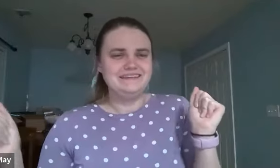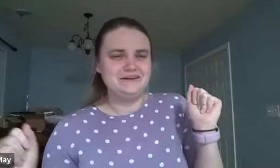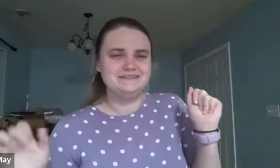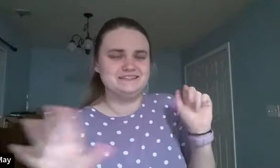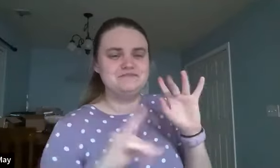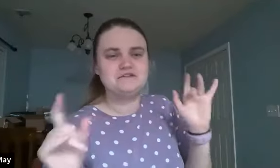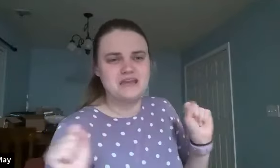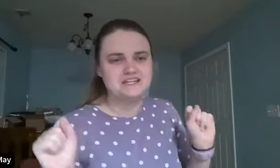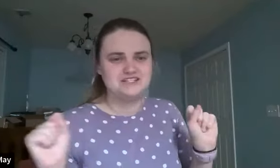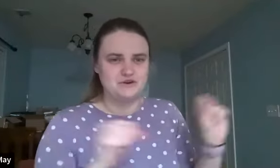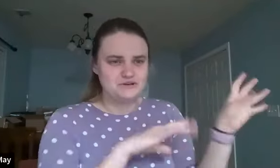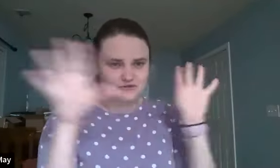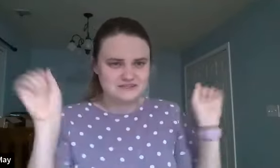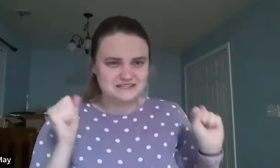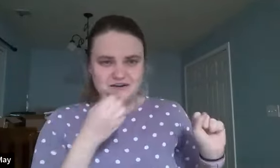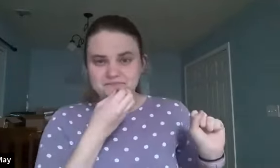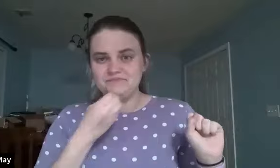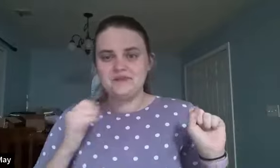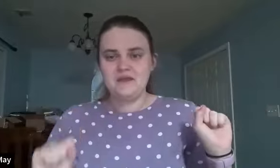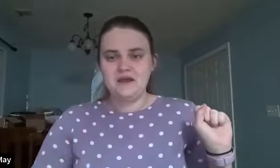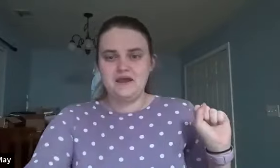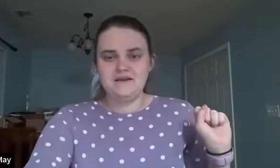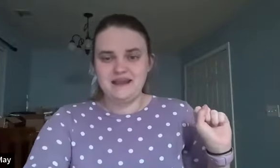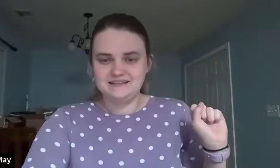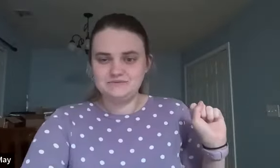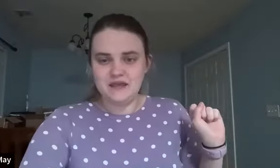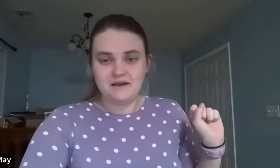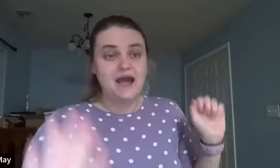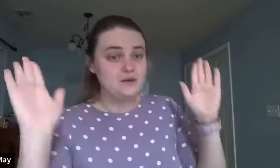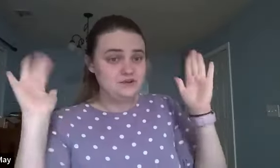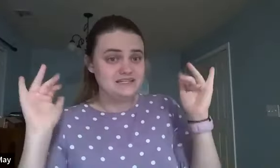know, it's a different location, so it always throws things off. All right. Well, I hope you guys have